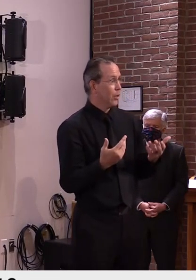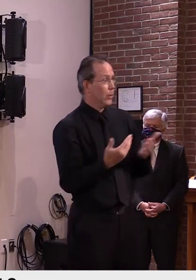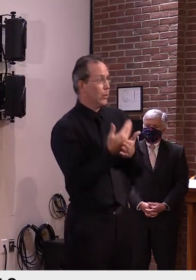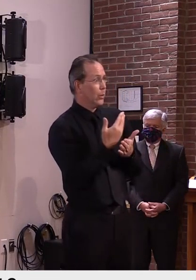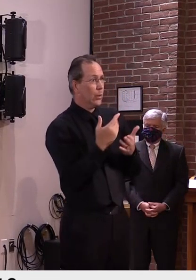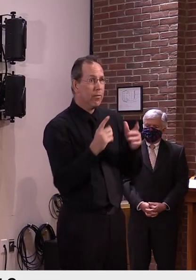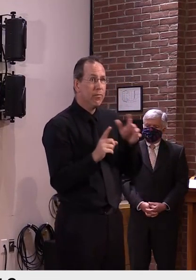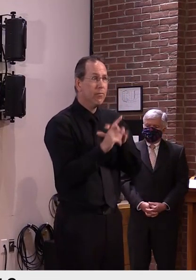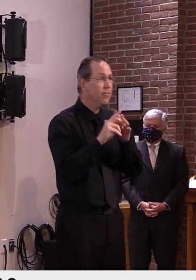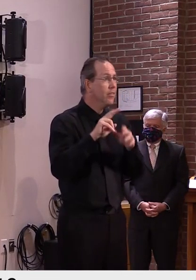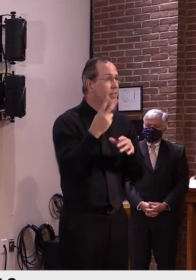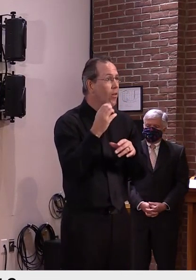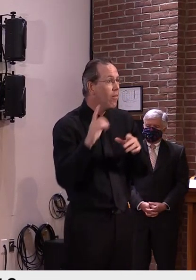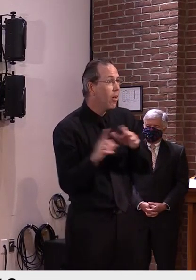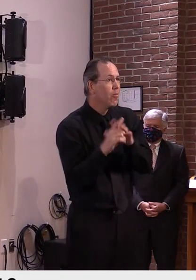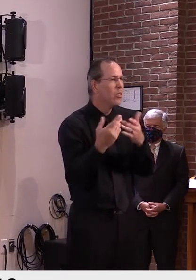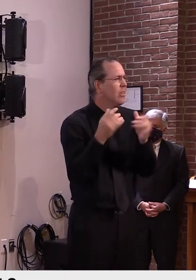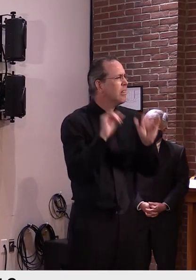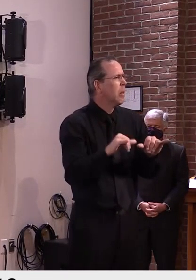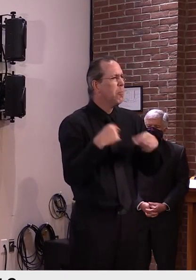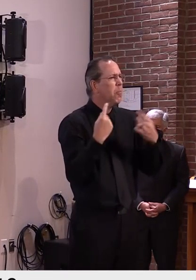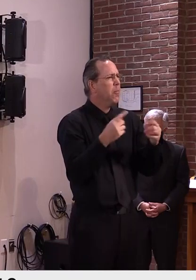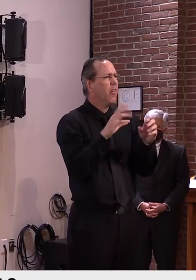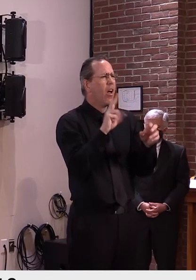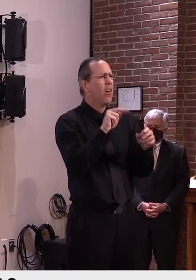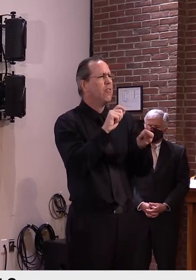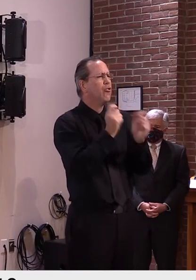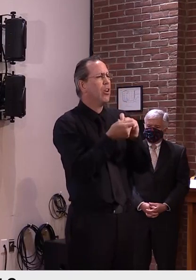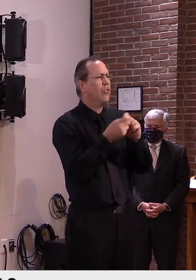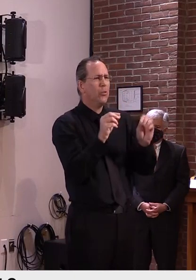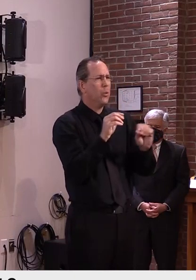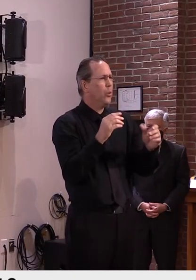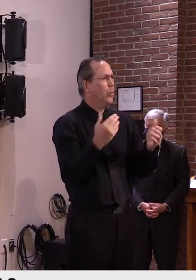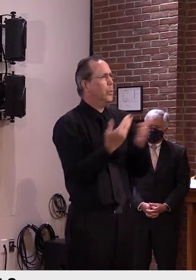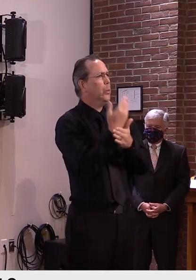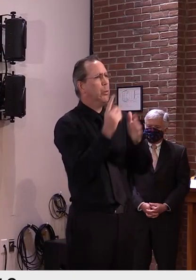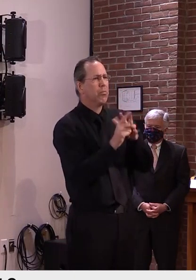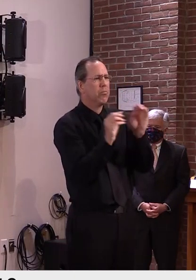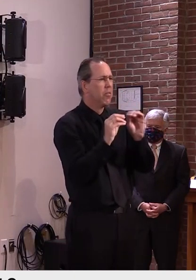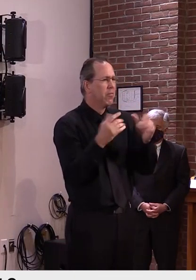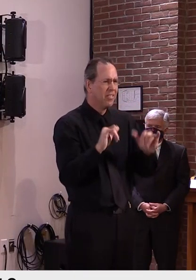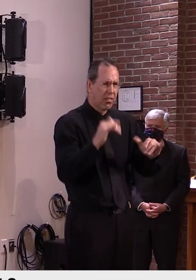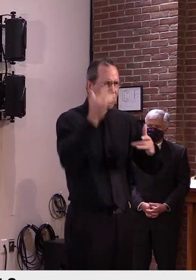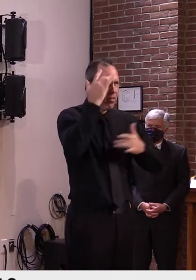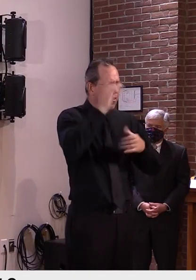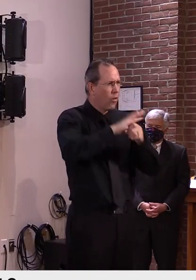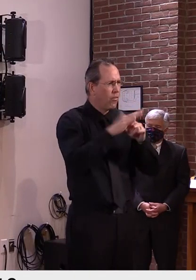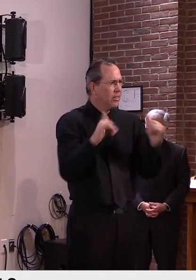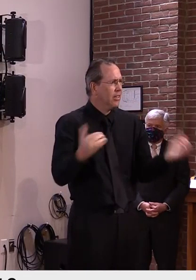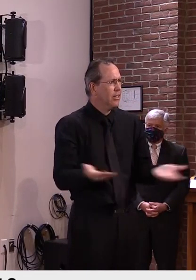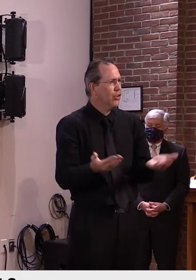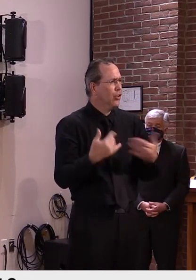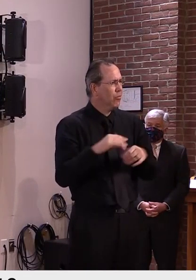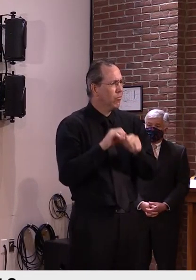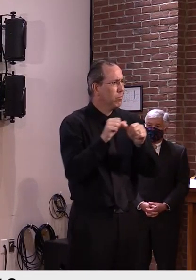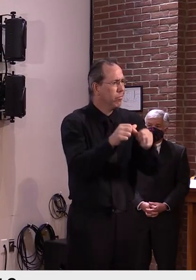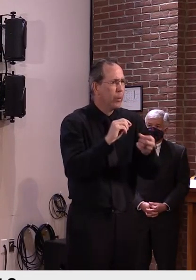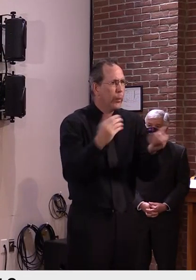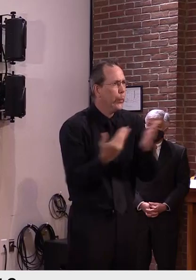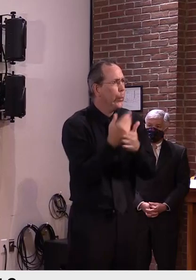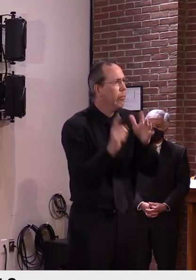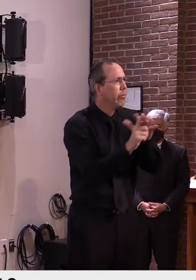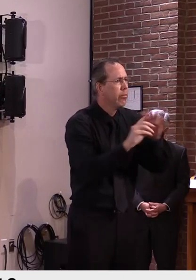It continues to be the same strategy. And really, we need to take Dr. Fauci's advice and make sure that we